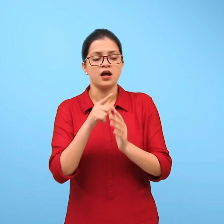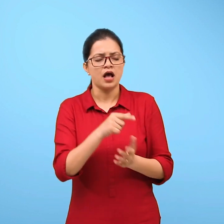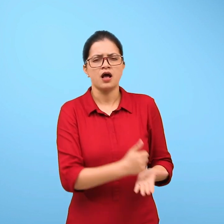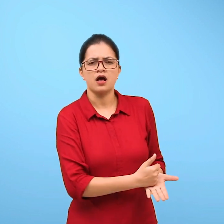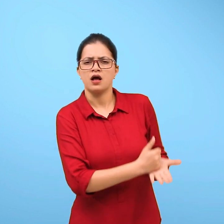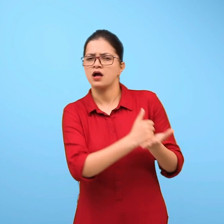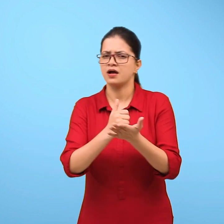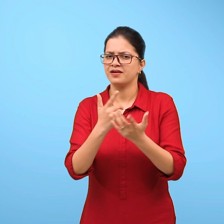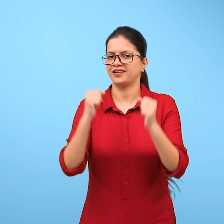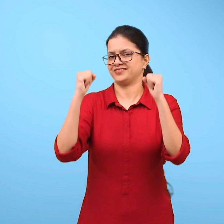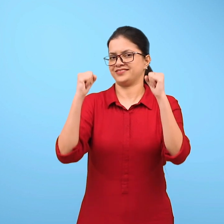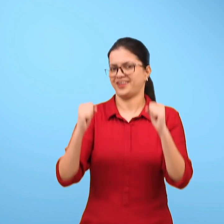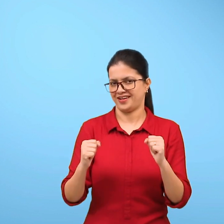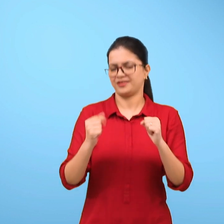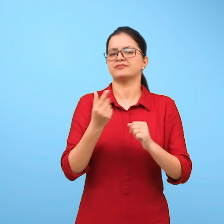This is the part you sit on.